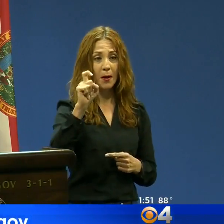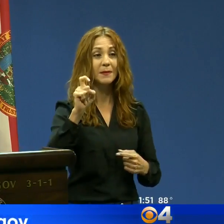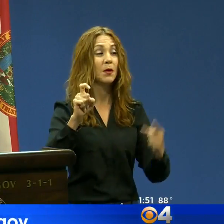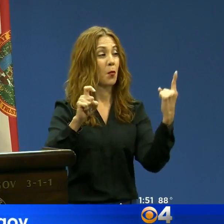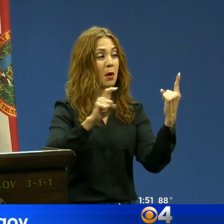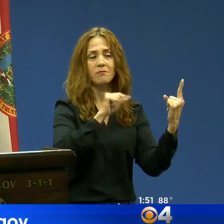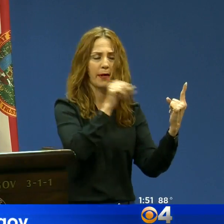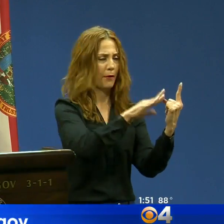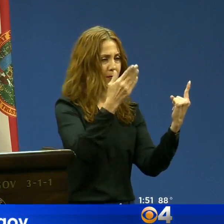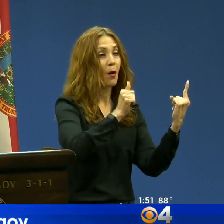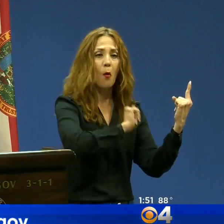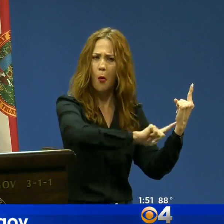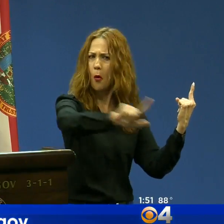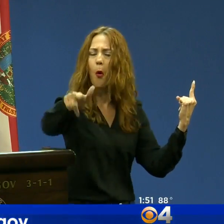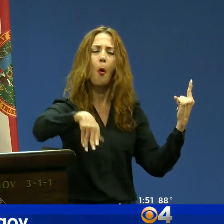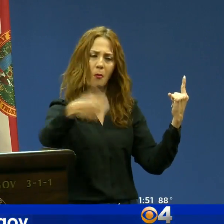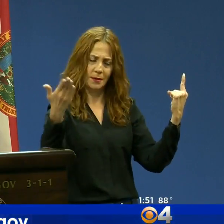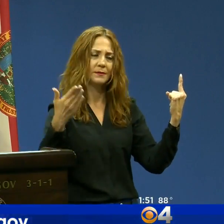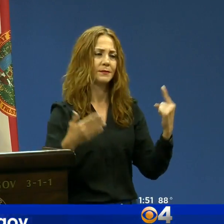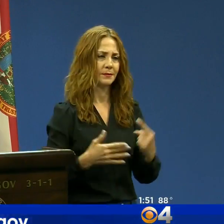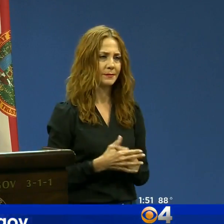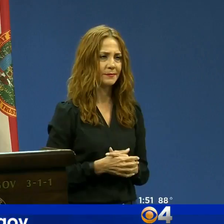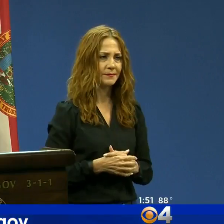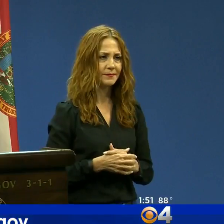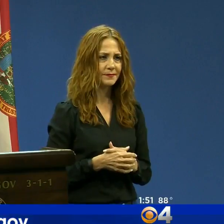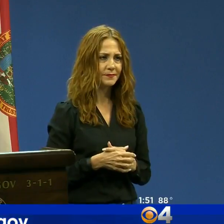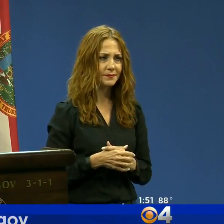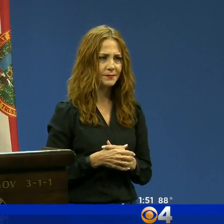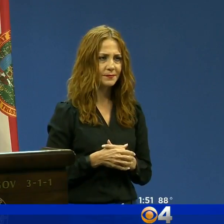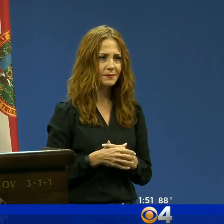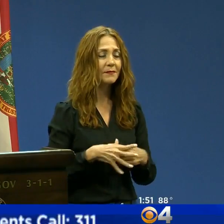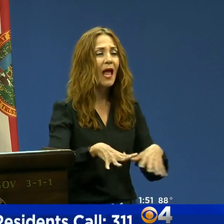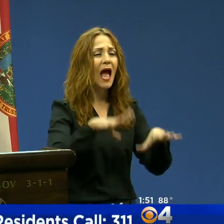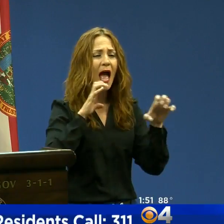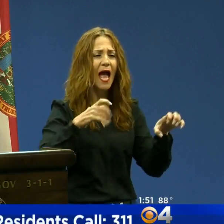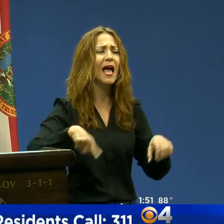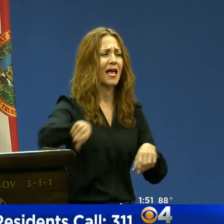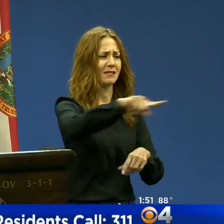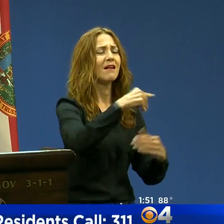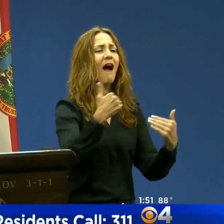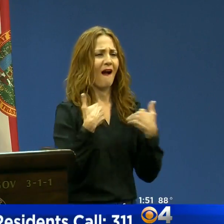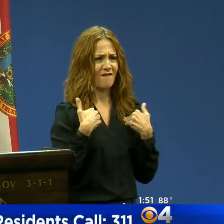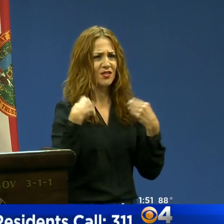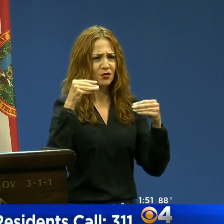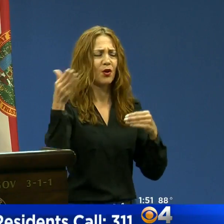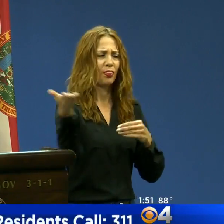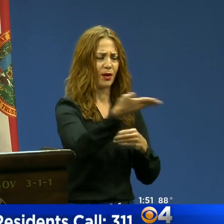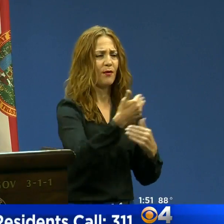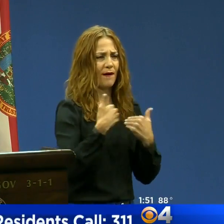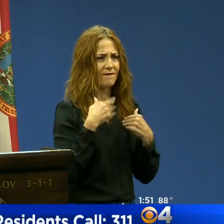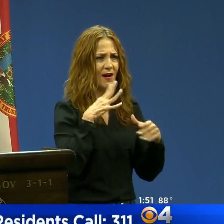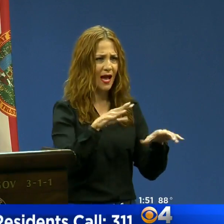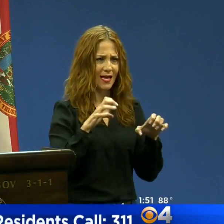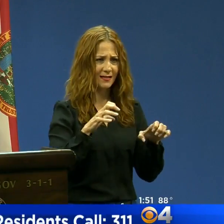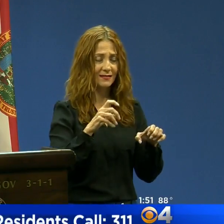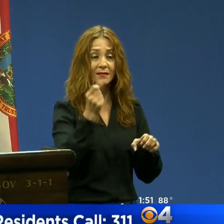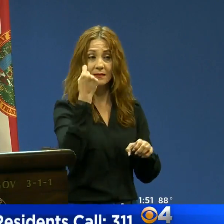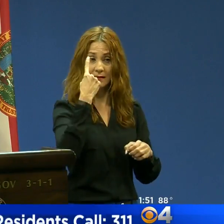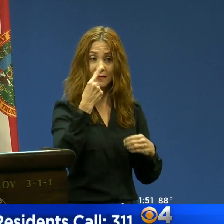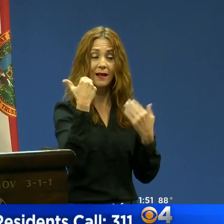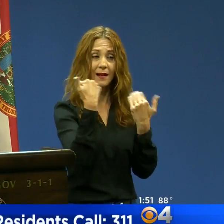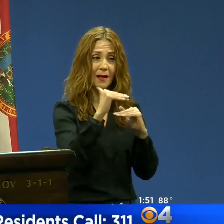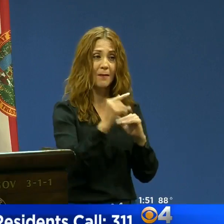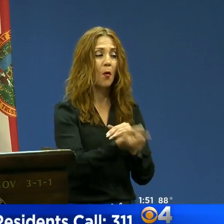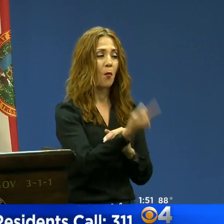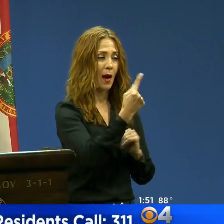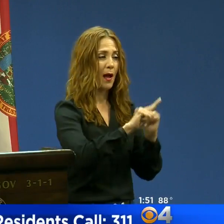there. We're going to call them and ask them to limit it to one bag per customer because we know there are a lot of people still without power and in need